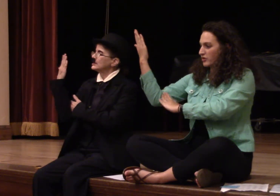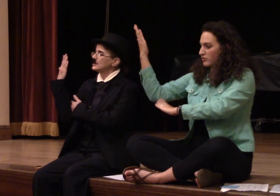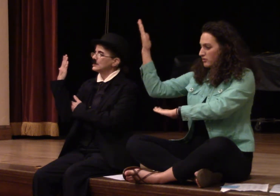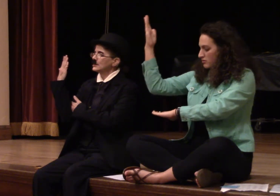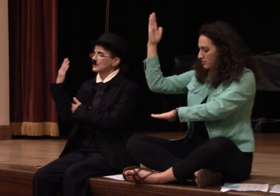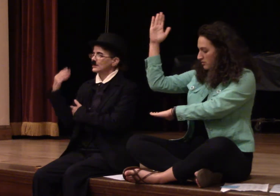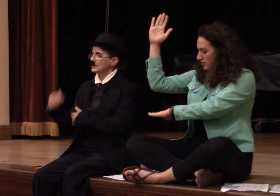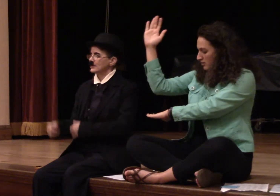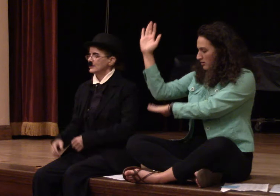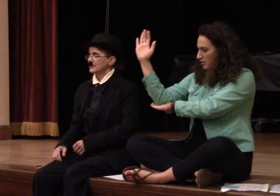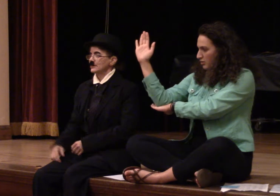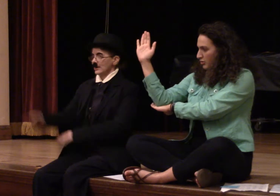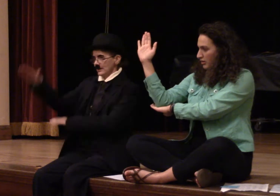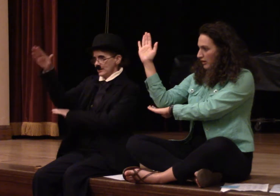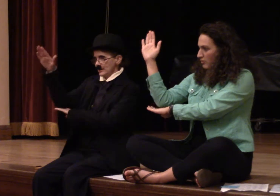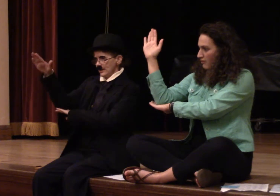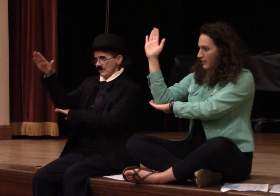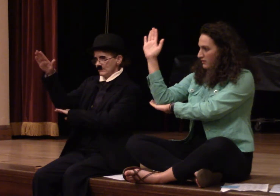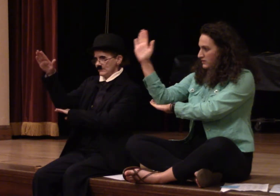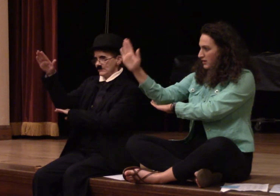Afternoon. I'm going to put your elbow on the outside now.